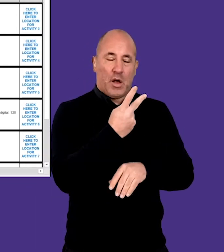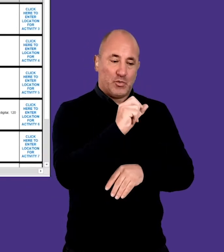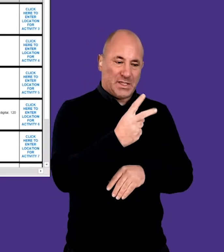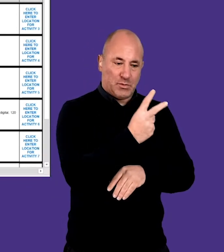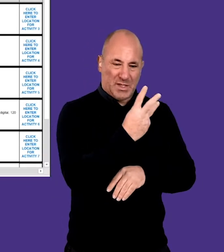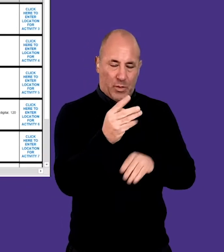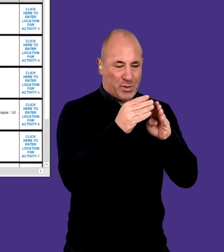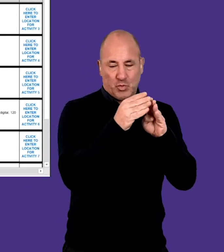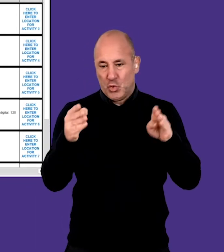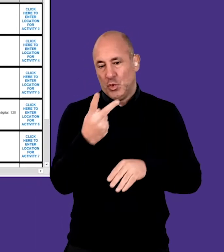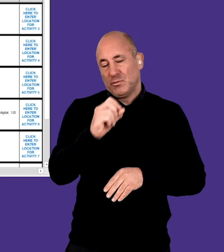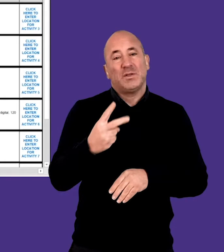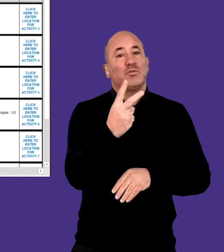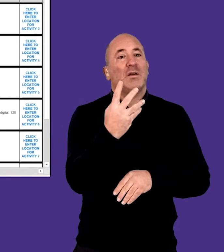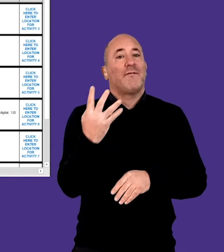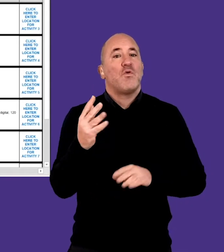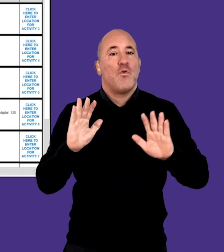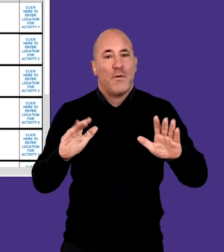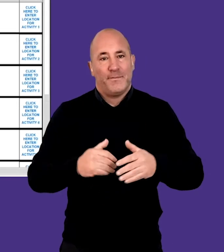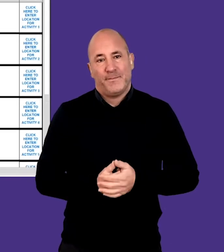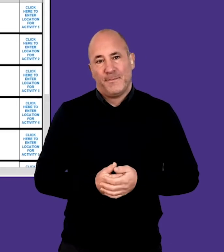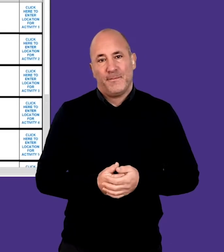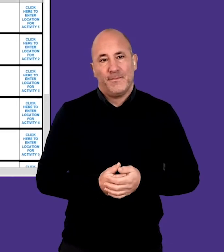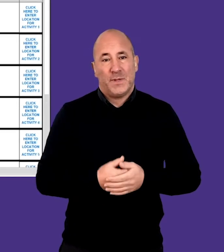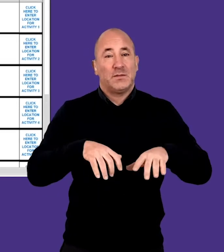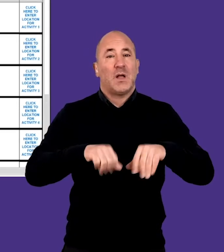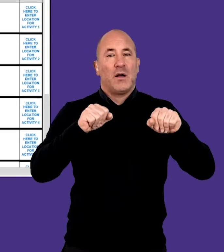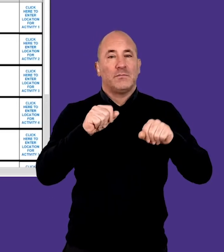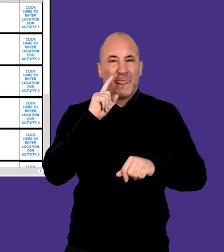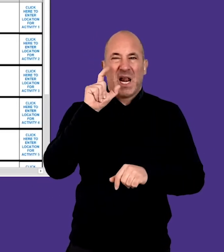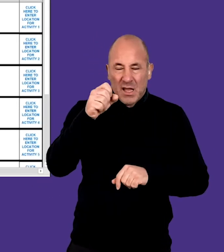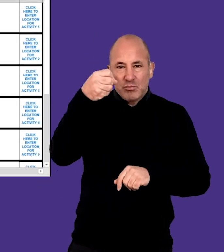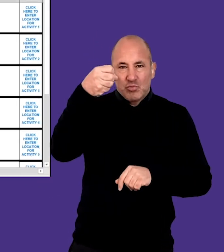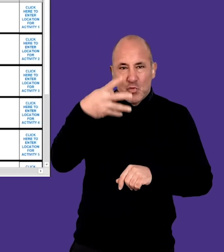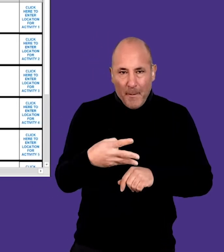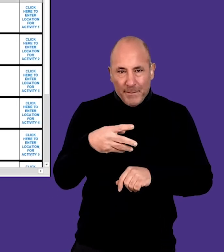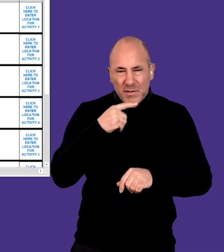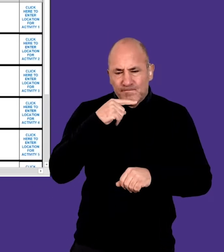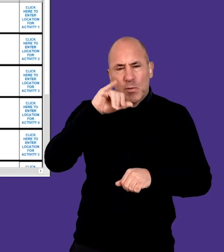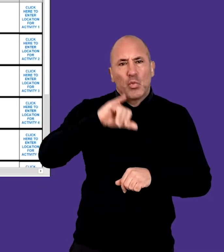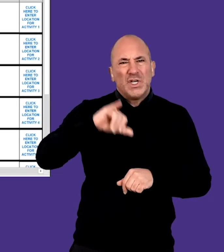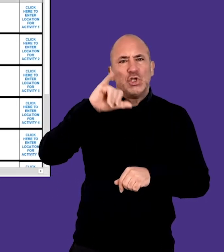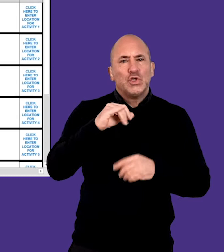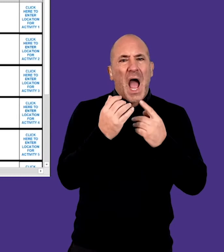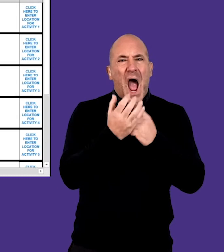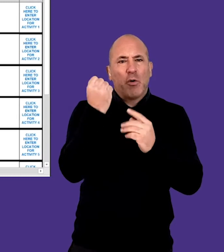only for 2023 to 2024. To begin, use the drop-down here to select which of our primary outcomes